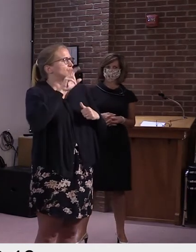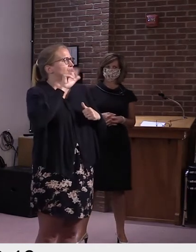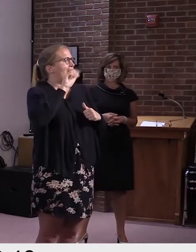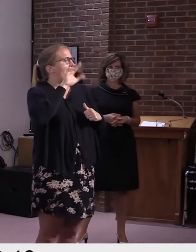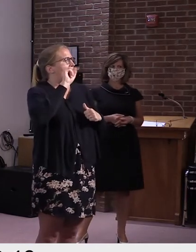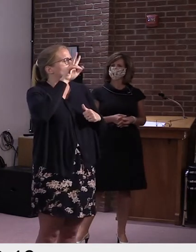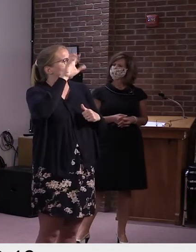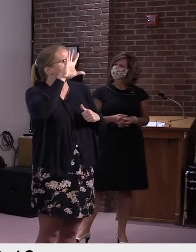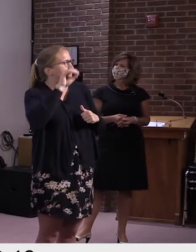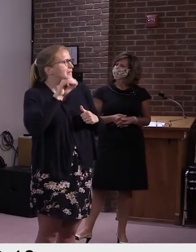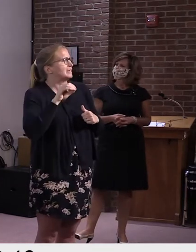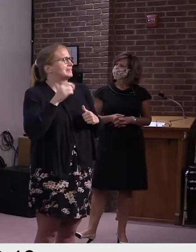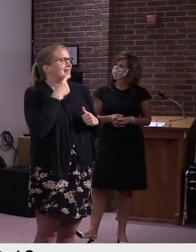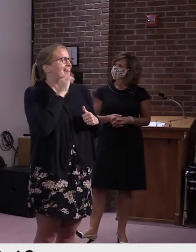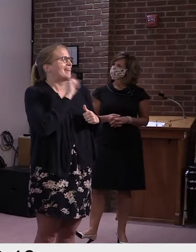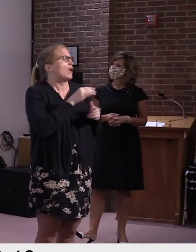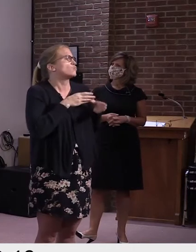taking.